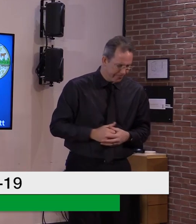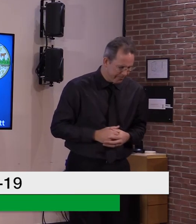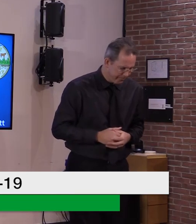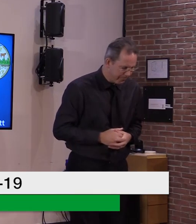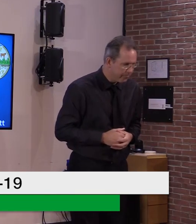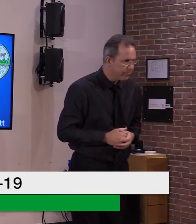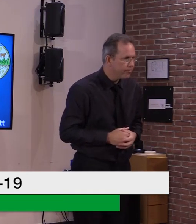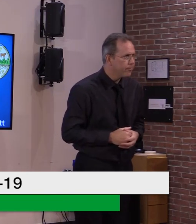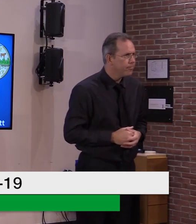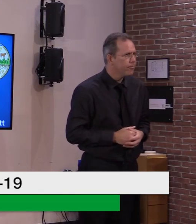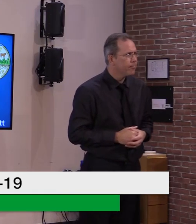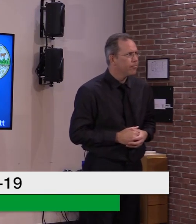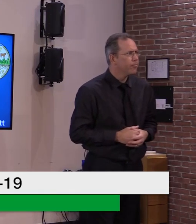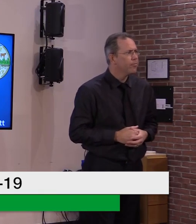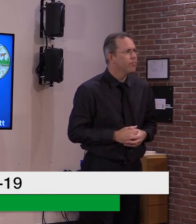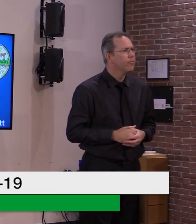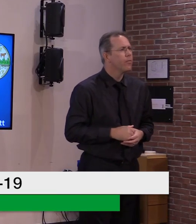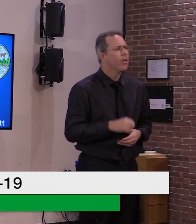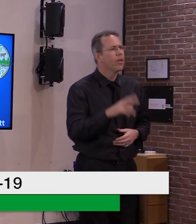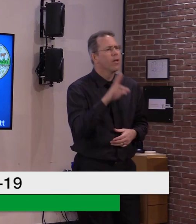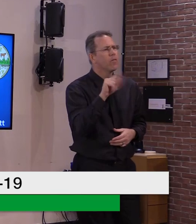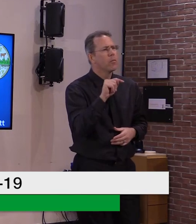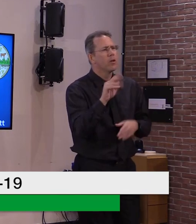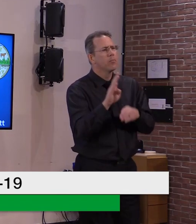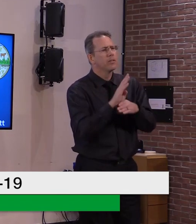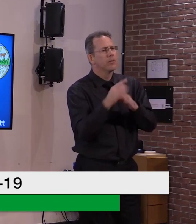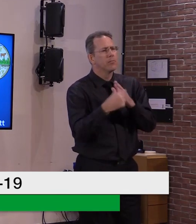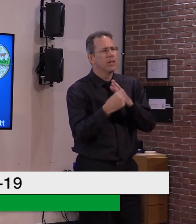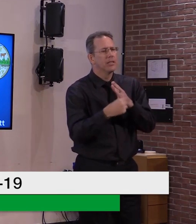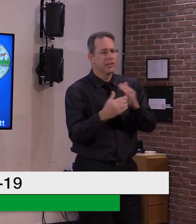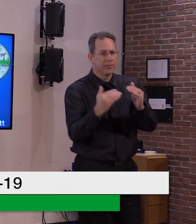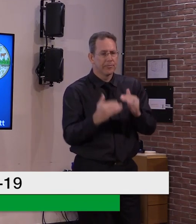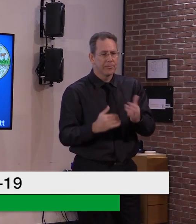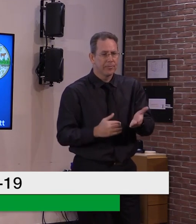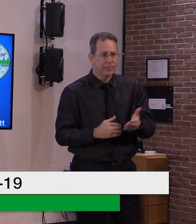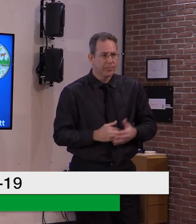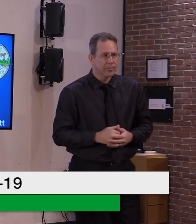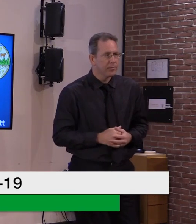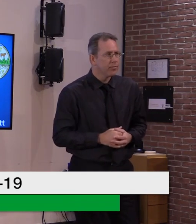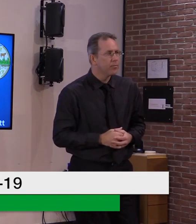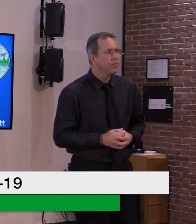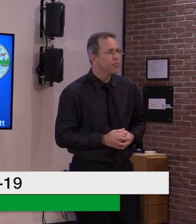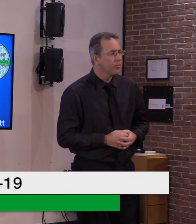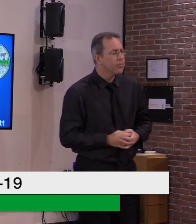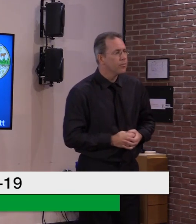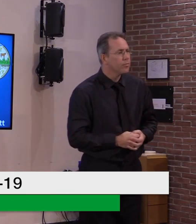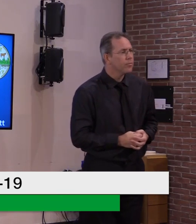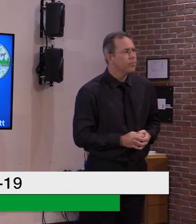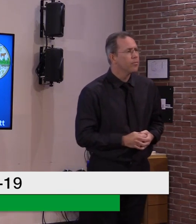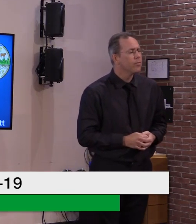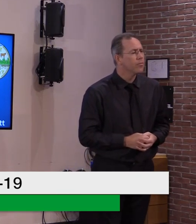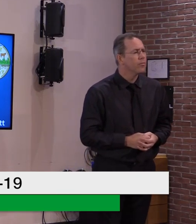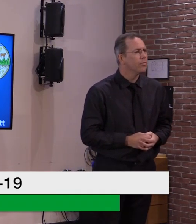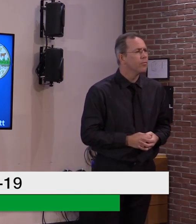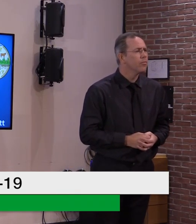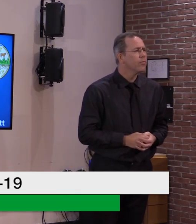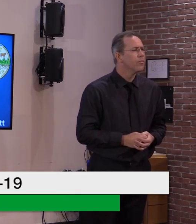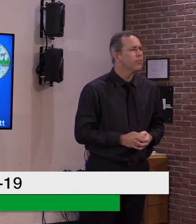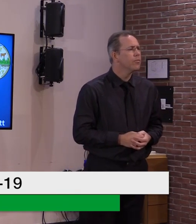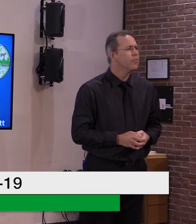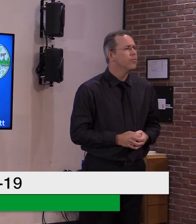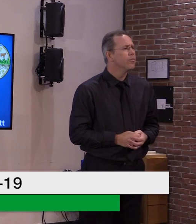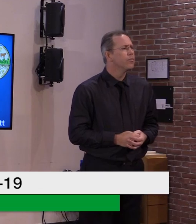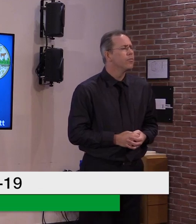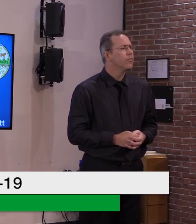tim vermont business magazine hi governor uh i noticed that uh several restaurants including